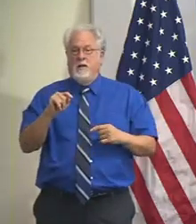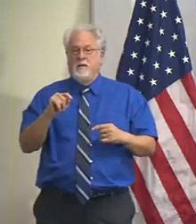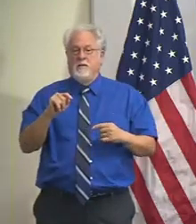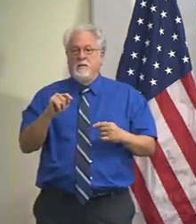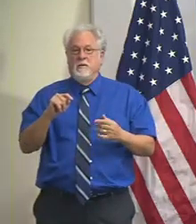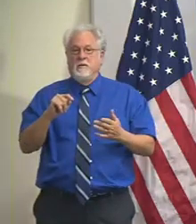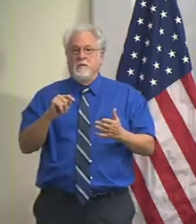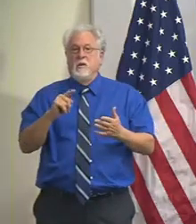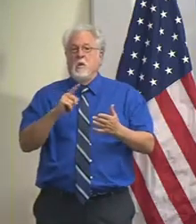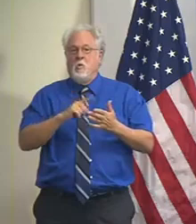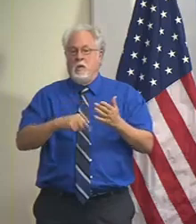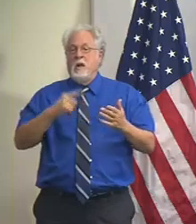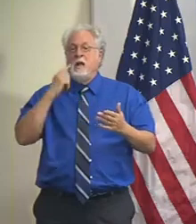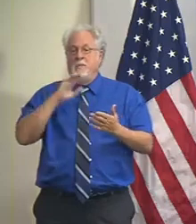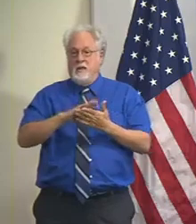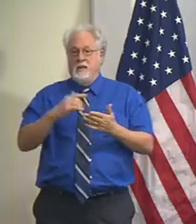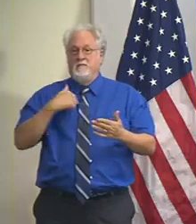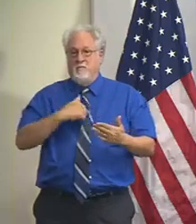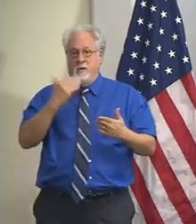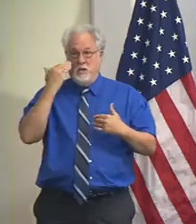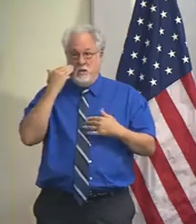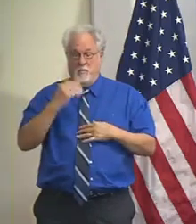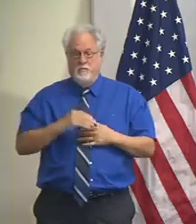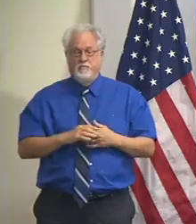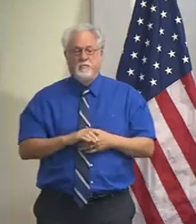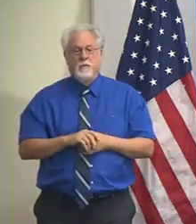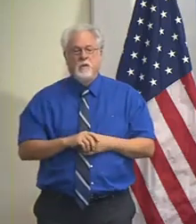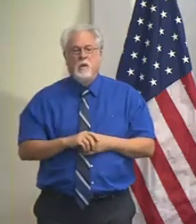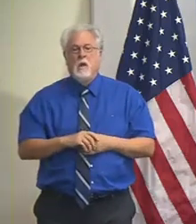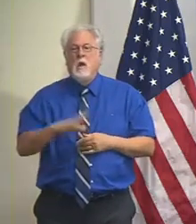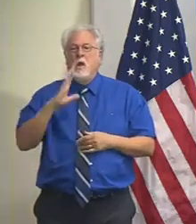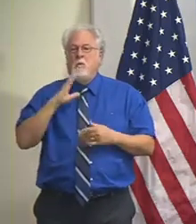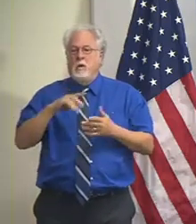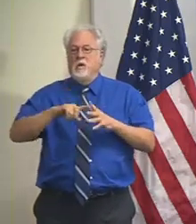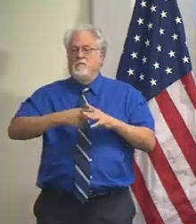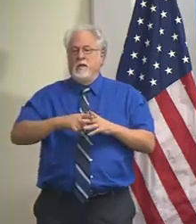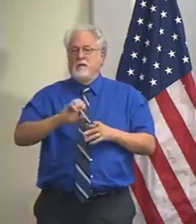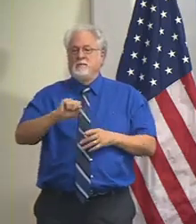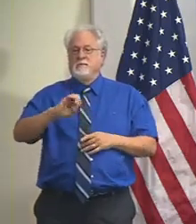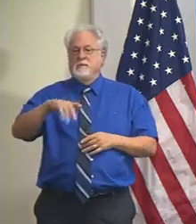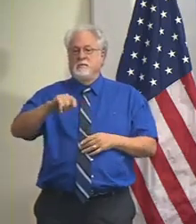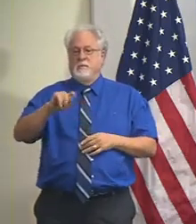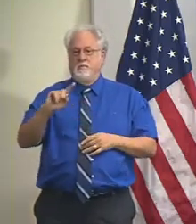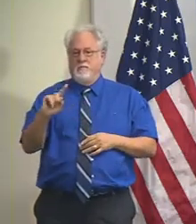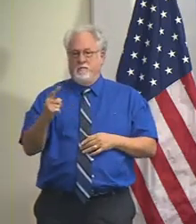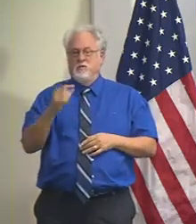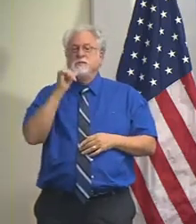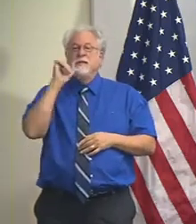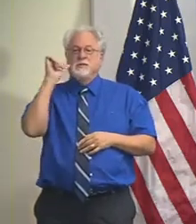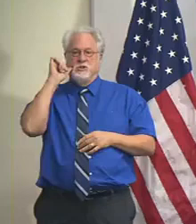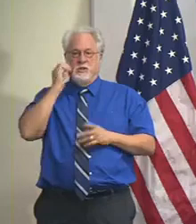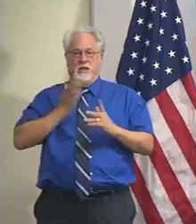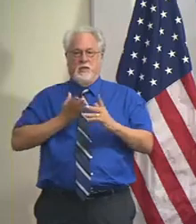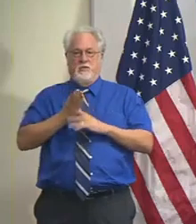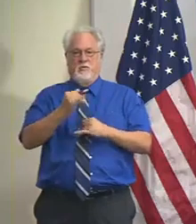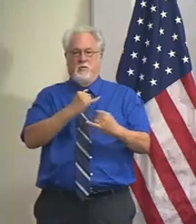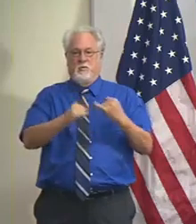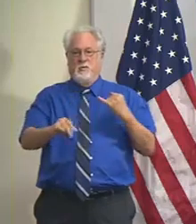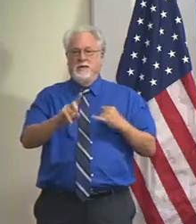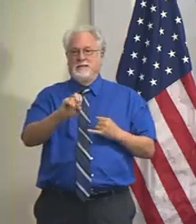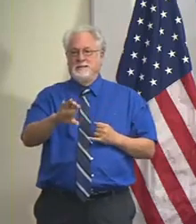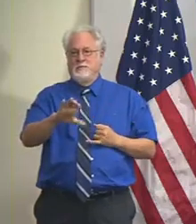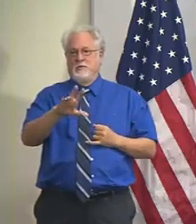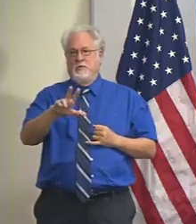I believe we know about this particular order. It's going to be effective September the 1st, yesterday, through the end of the year, December